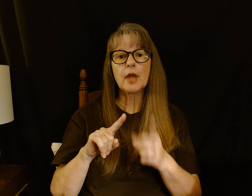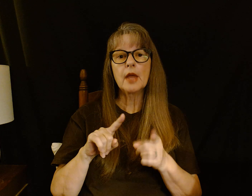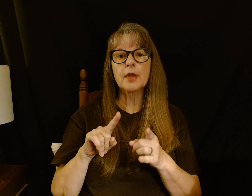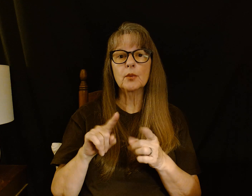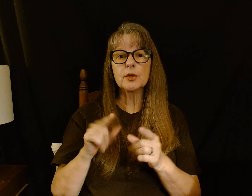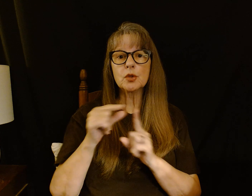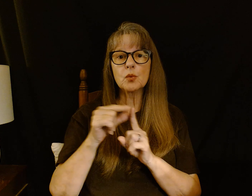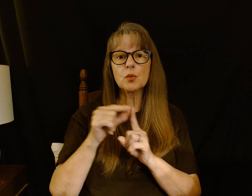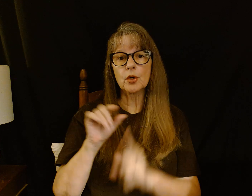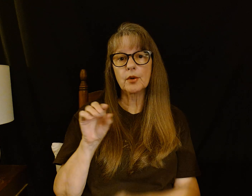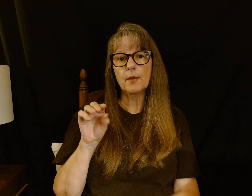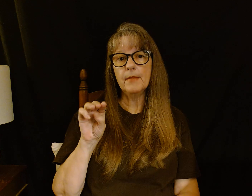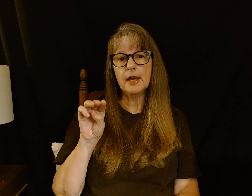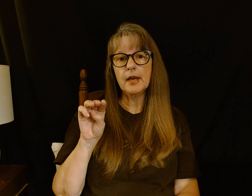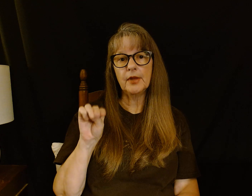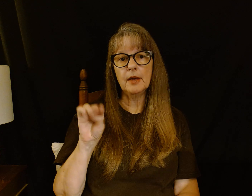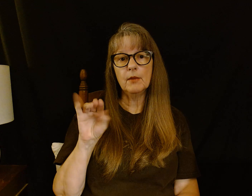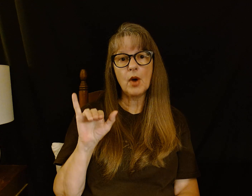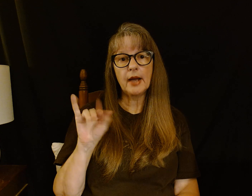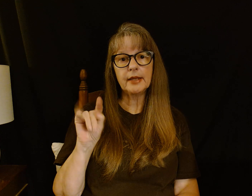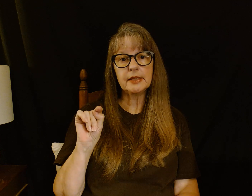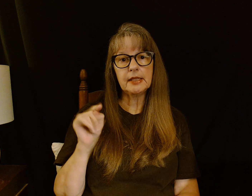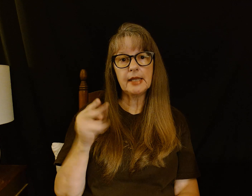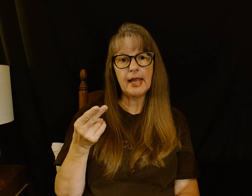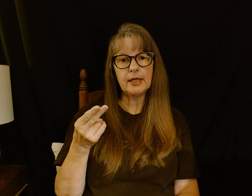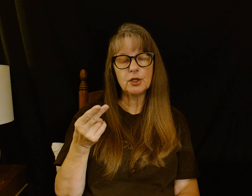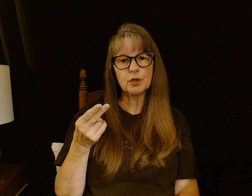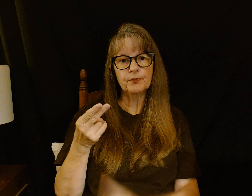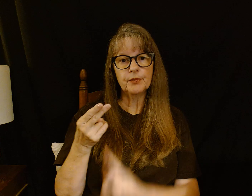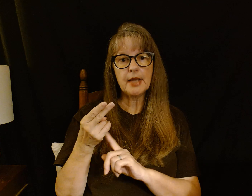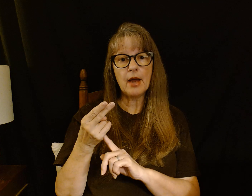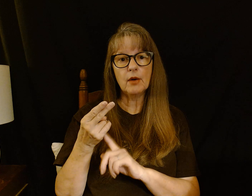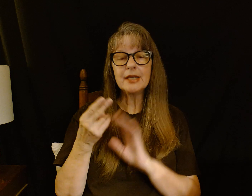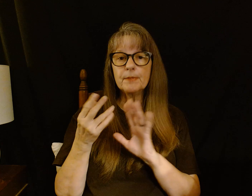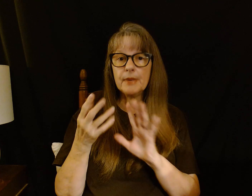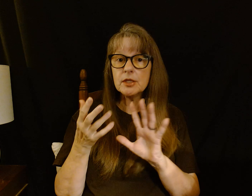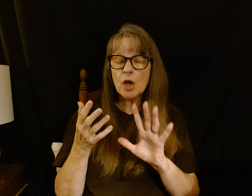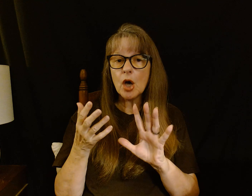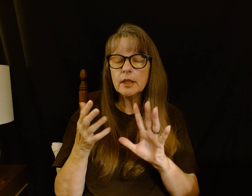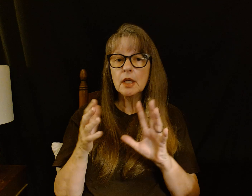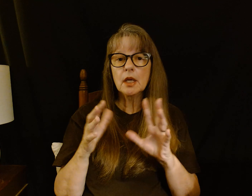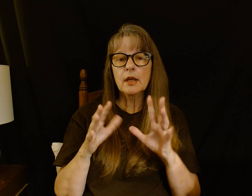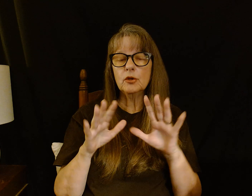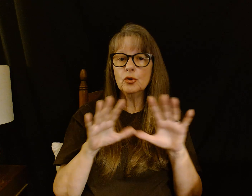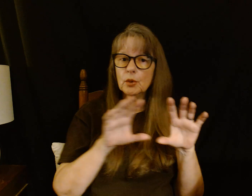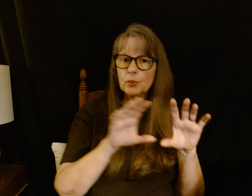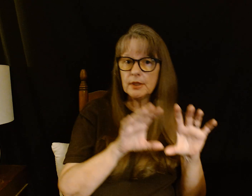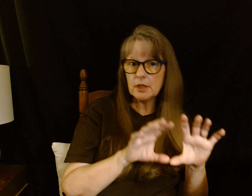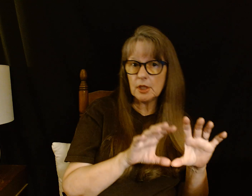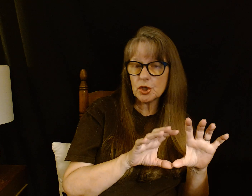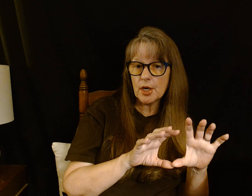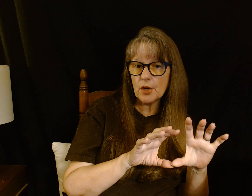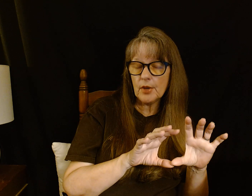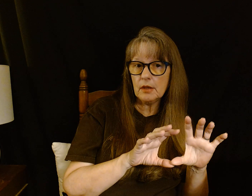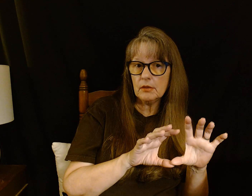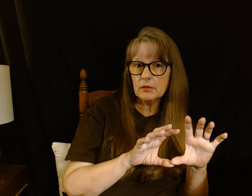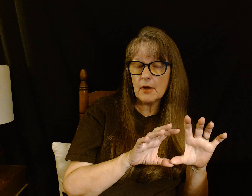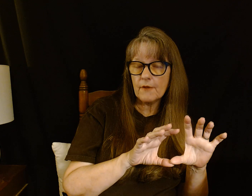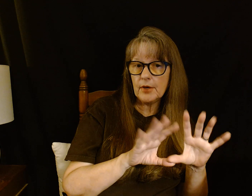there was the word myth, M-Y-T-H. Now, it depends on, you can read the dictionary definition